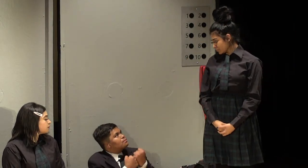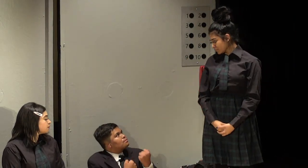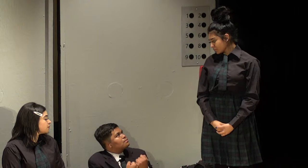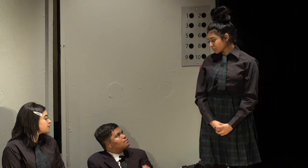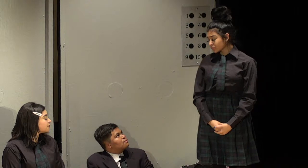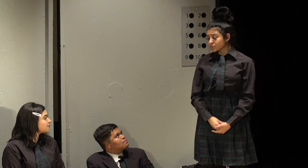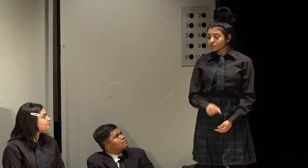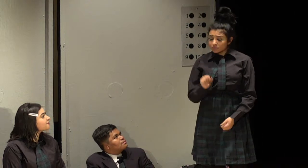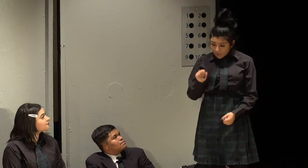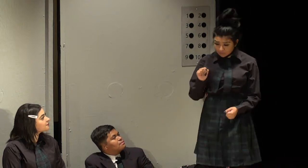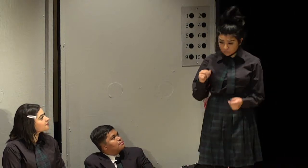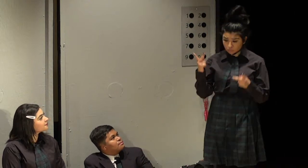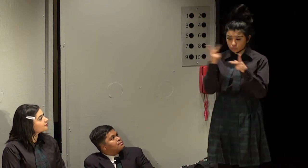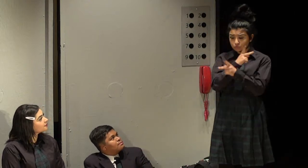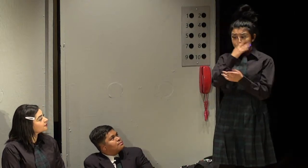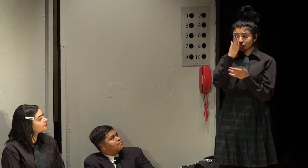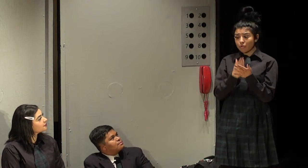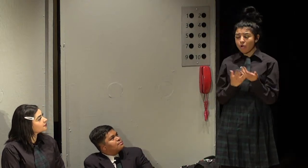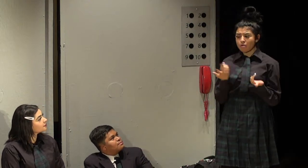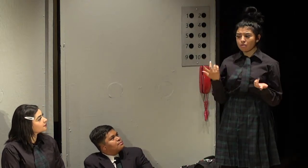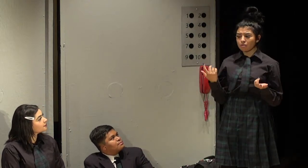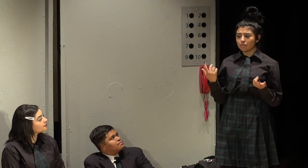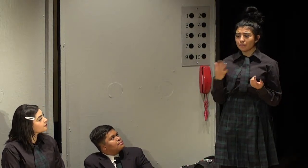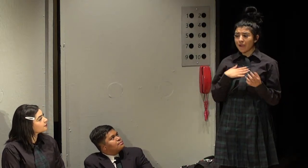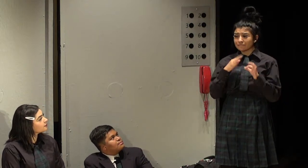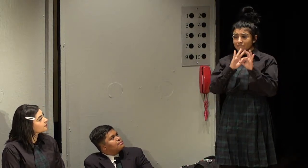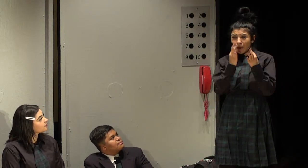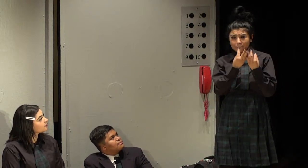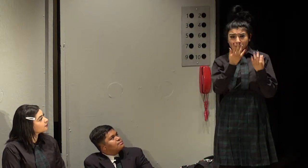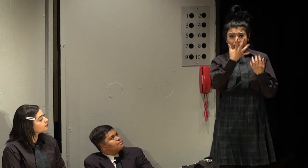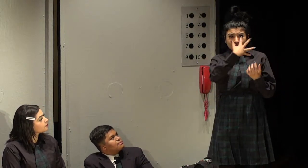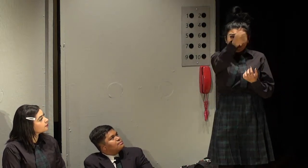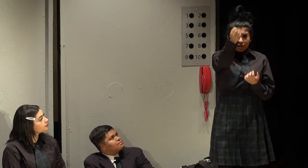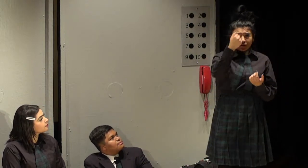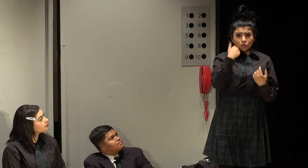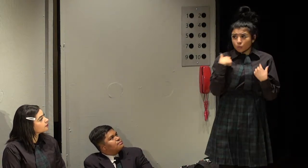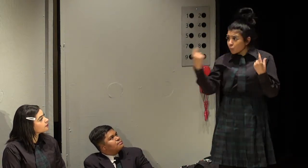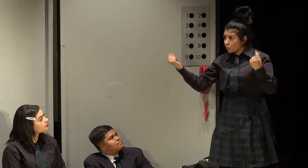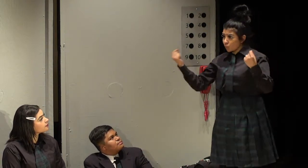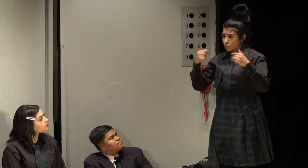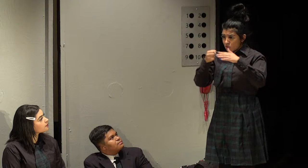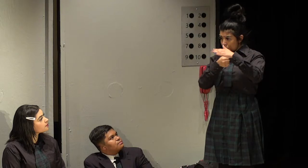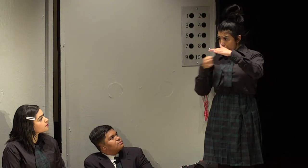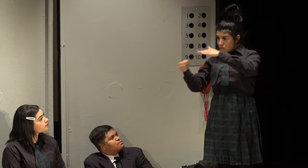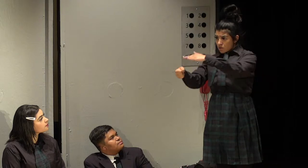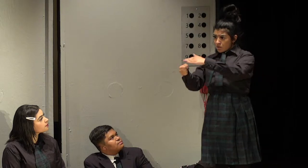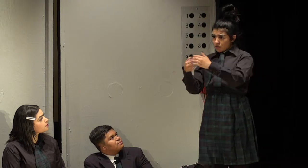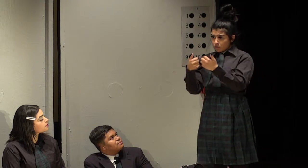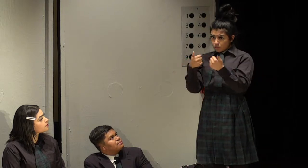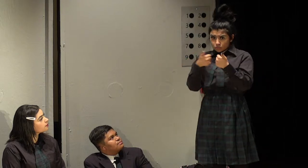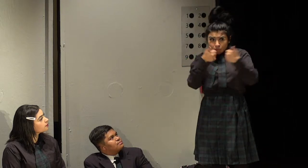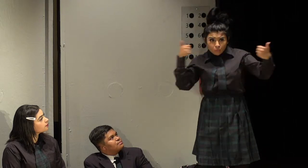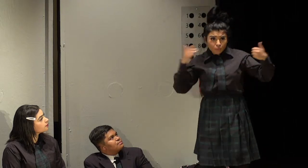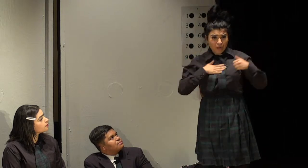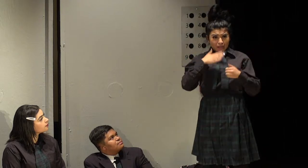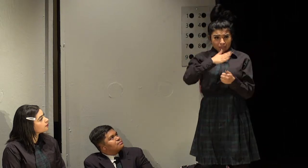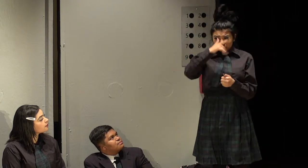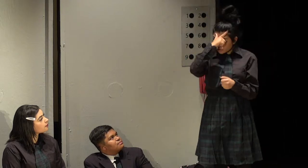family support? Melanie. Yes, but the worst part is my family could be taken to a detention center and away